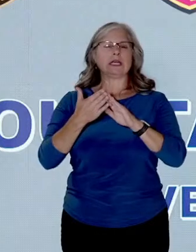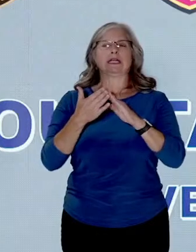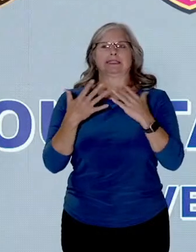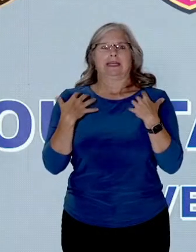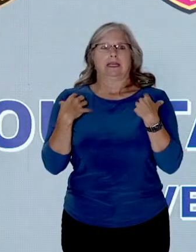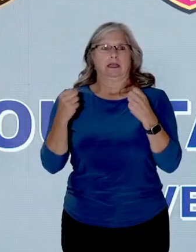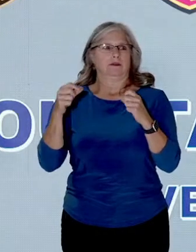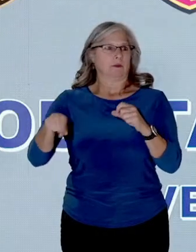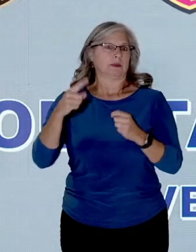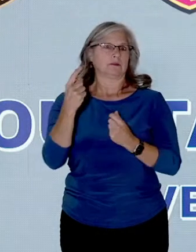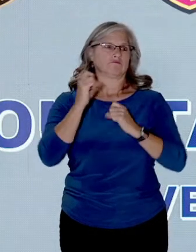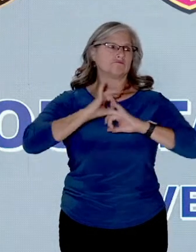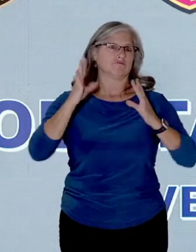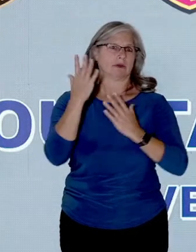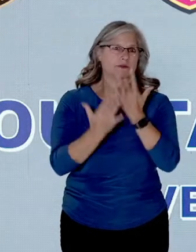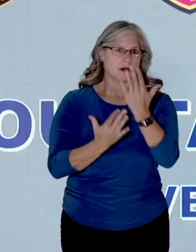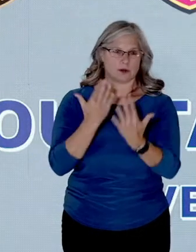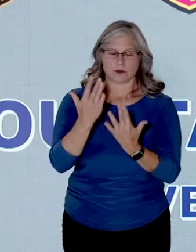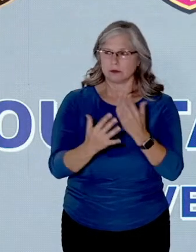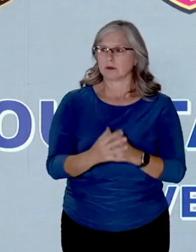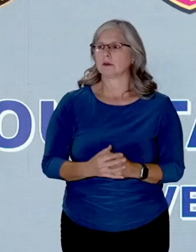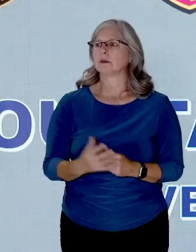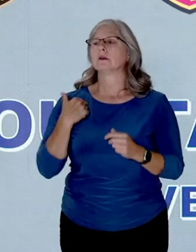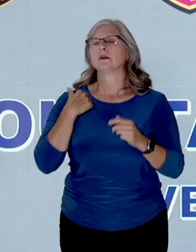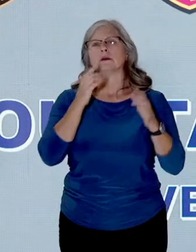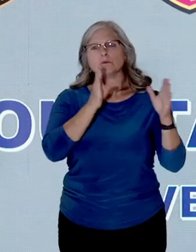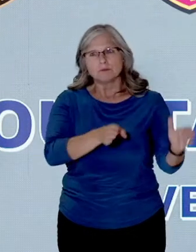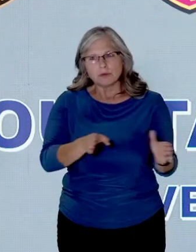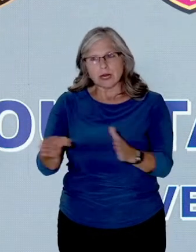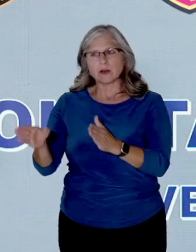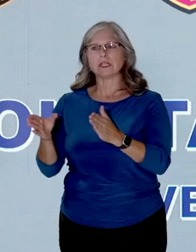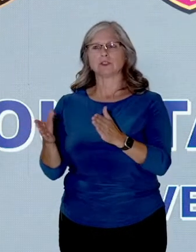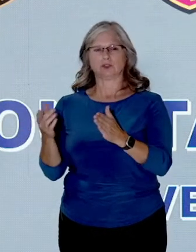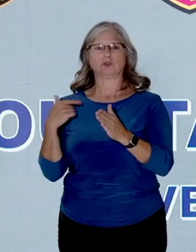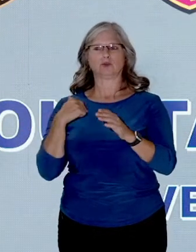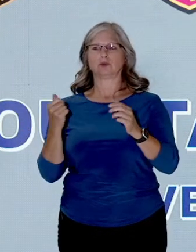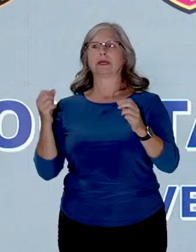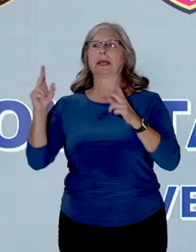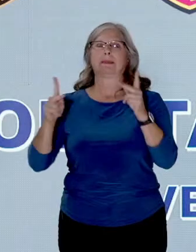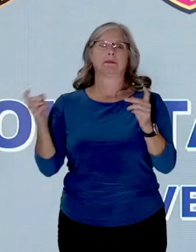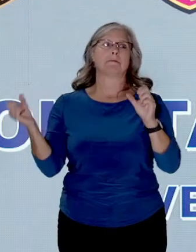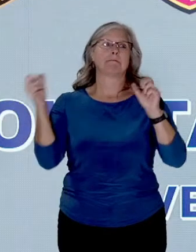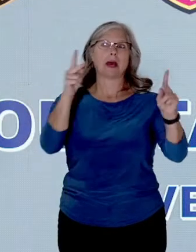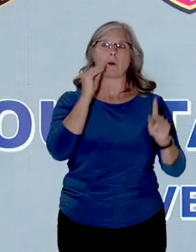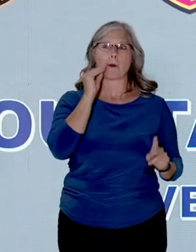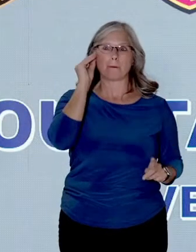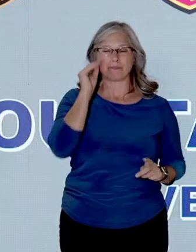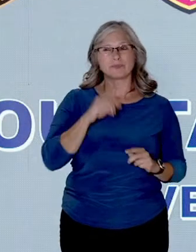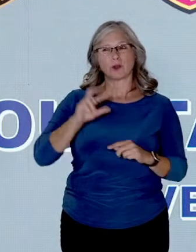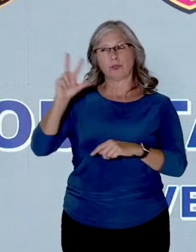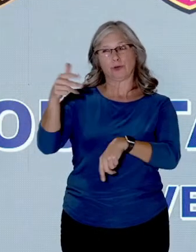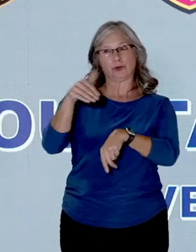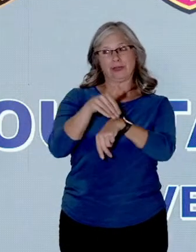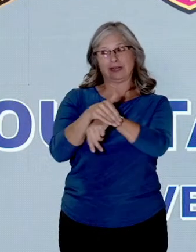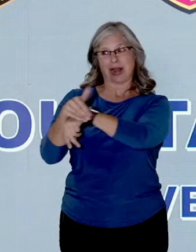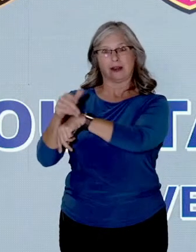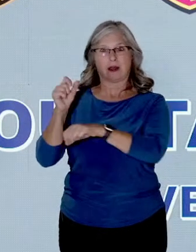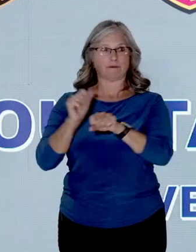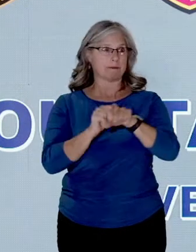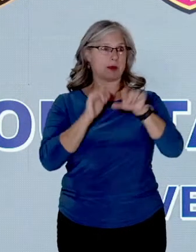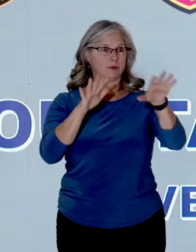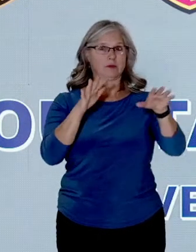healing from this fire, and that we're preparing to get repopulated. This is the third night of the mountain